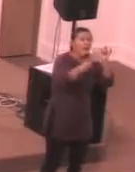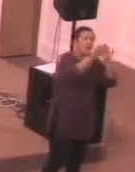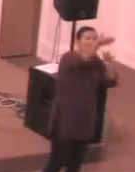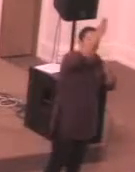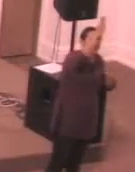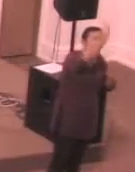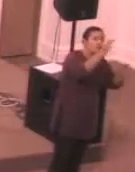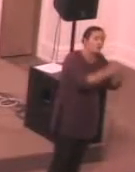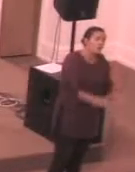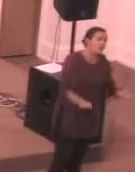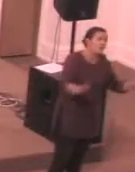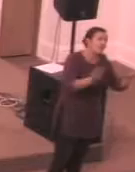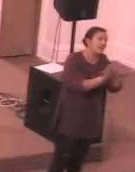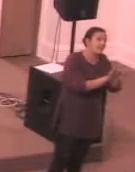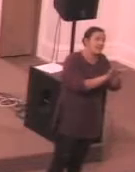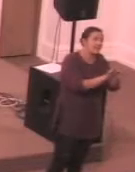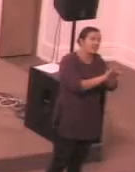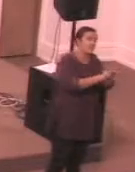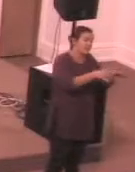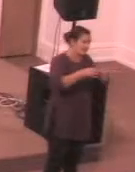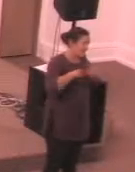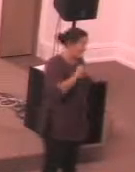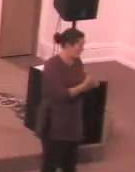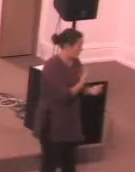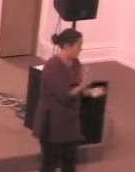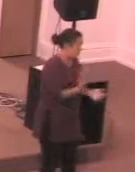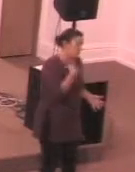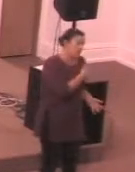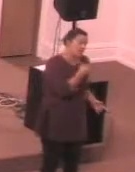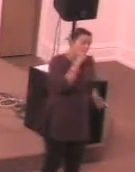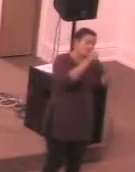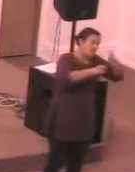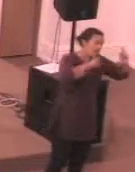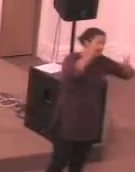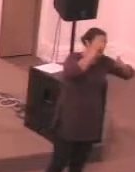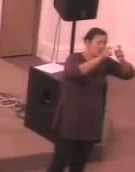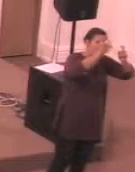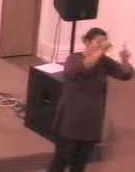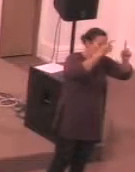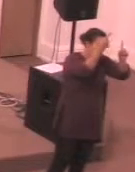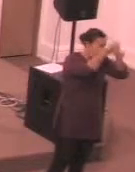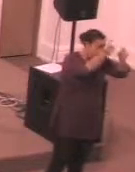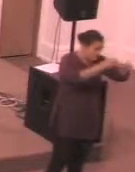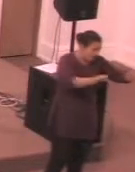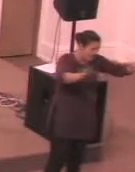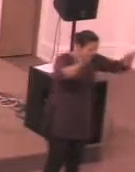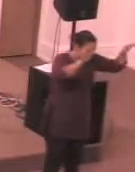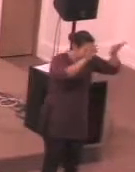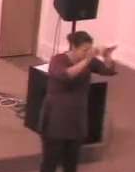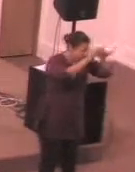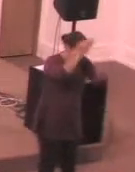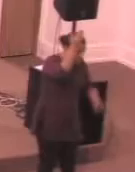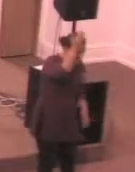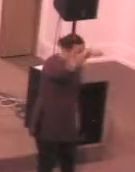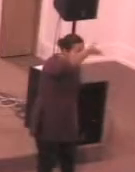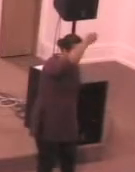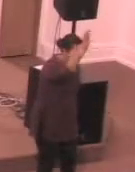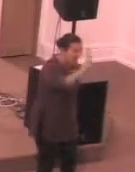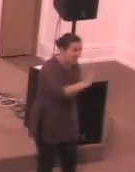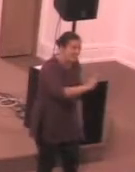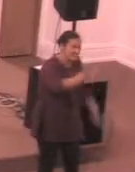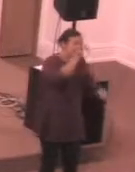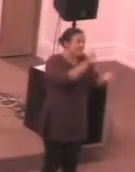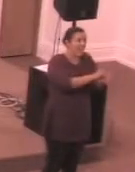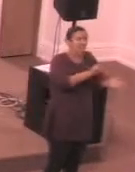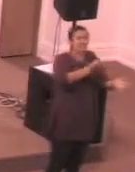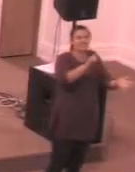God who's worthy of everything we can give. You are God, and that's